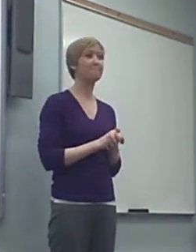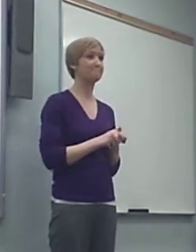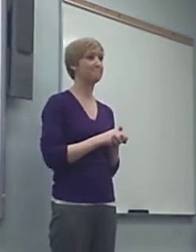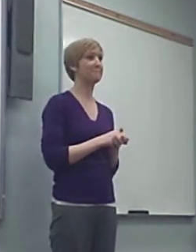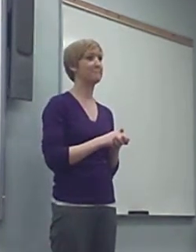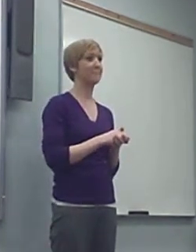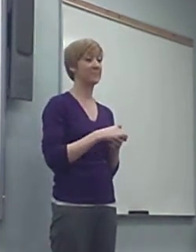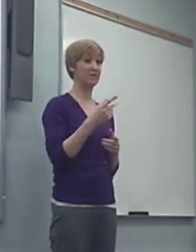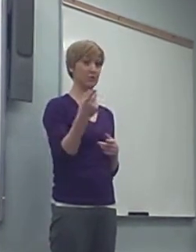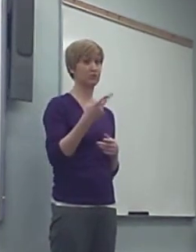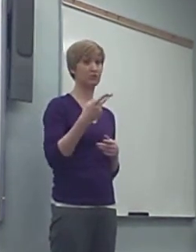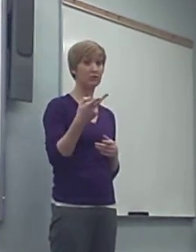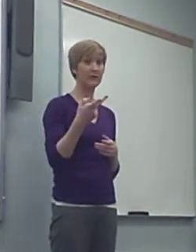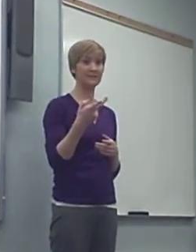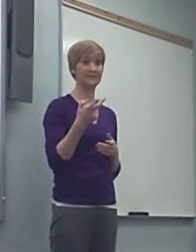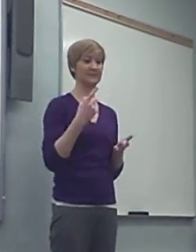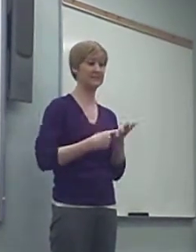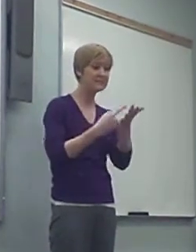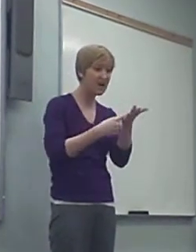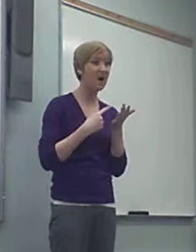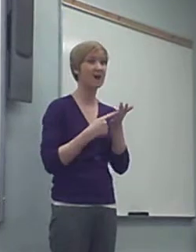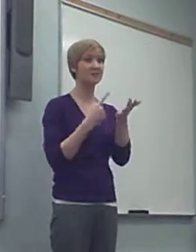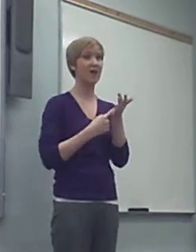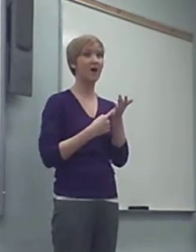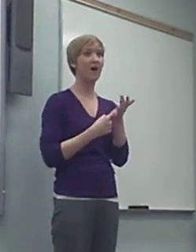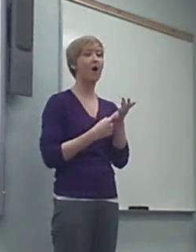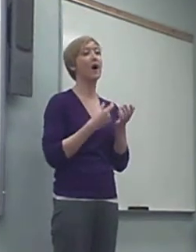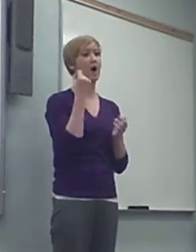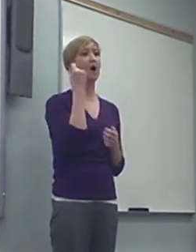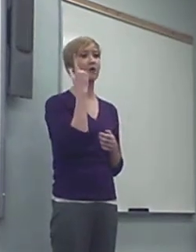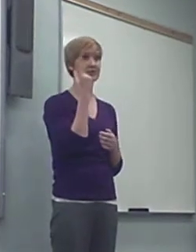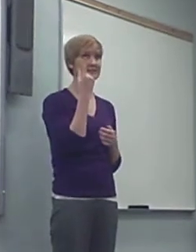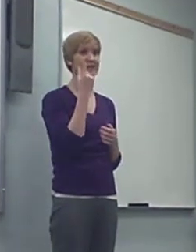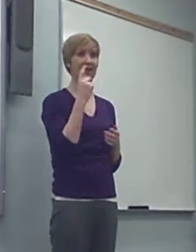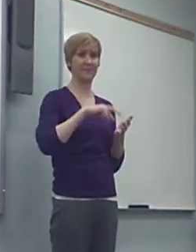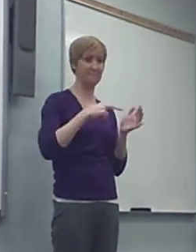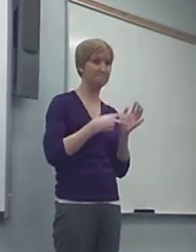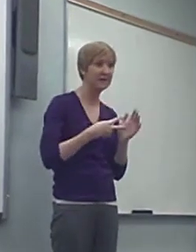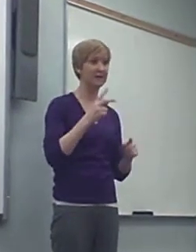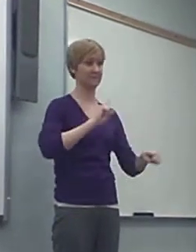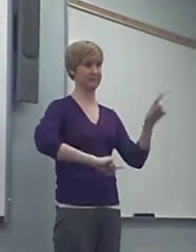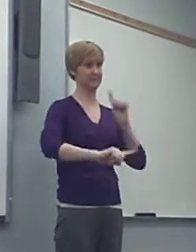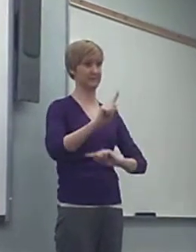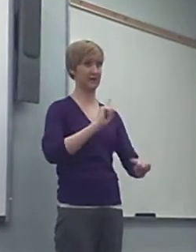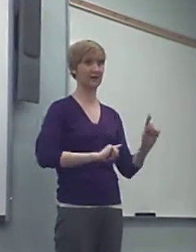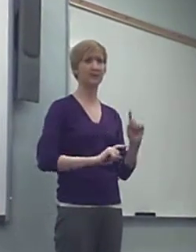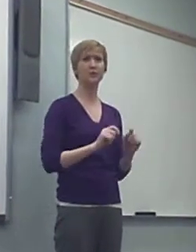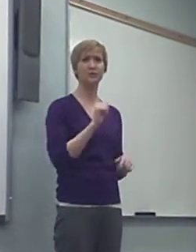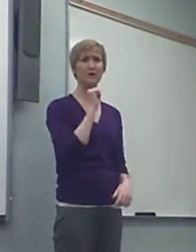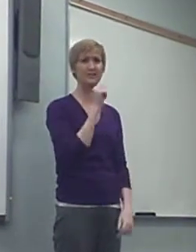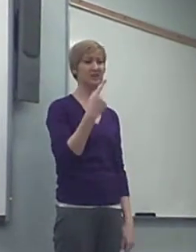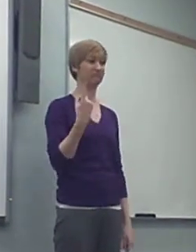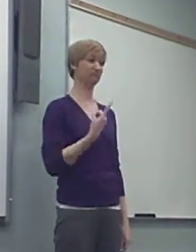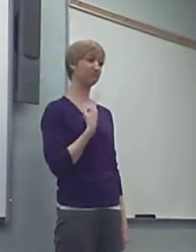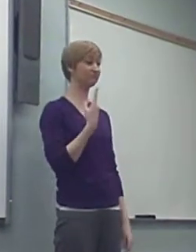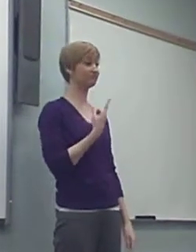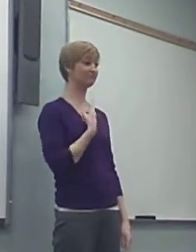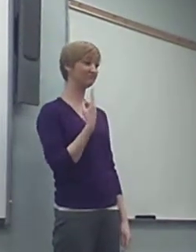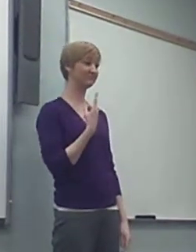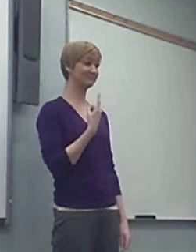this, and then I used that from him. So how we partner, it's not just I'm not the only one that has the resources to do